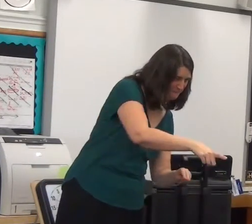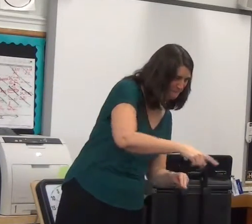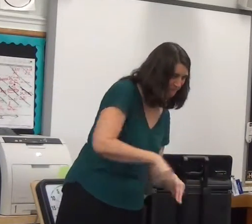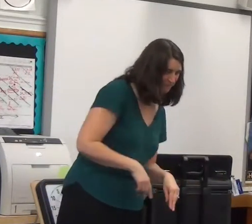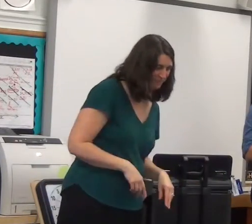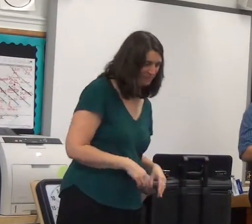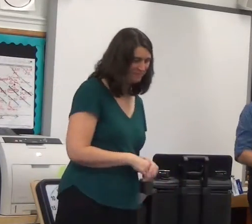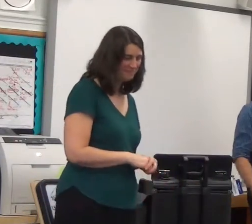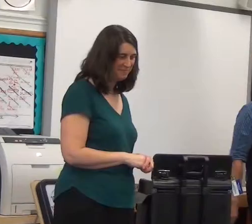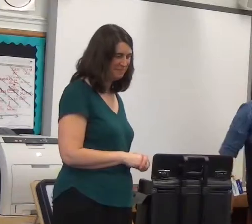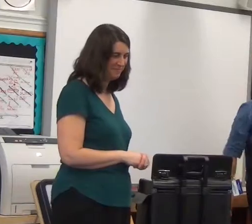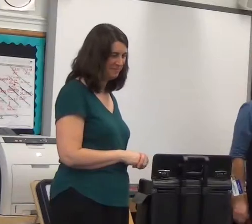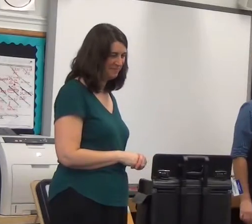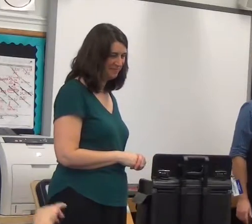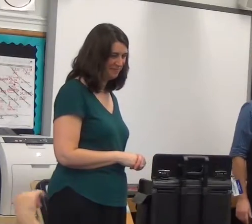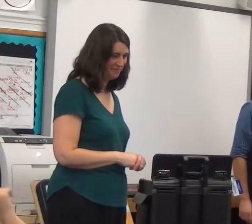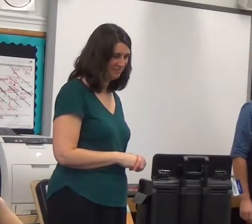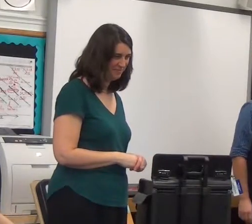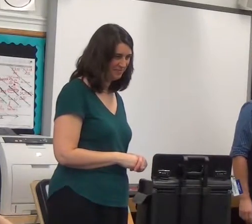Jasmine. Yay! Very nice job.